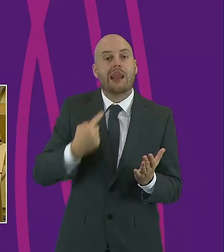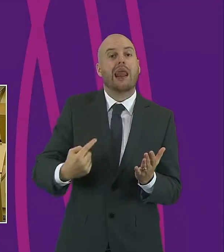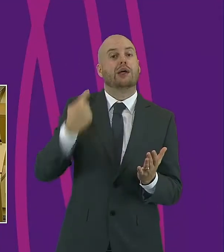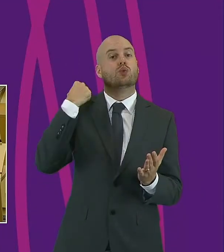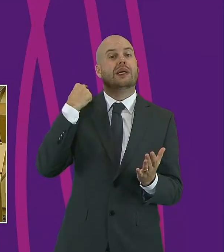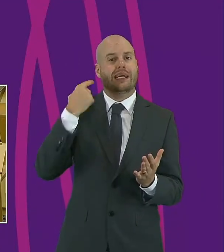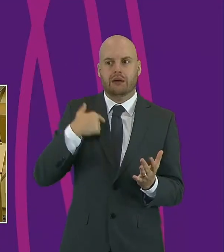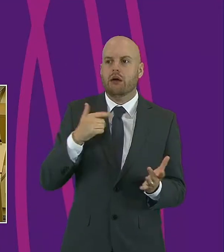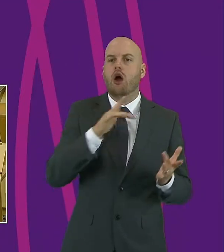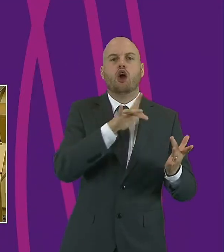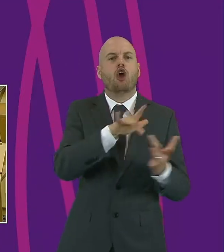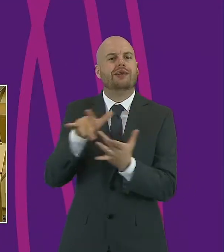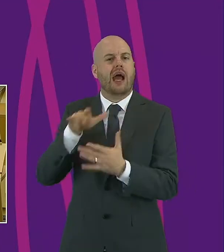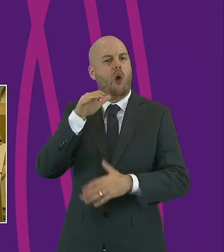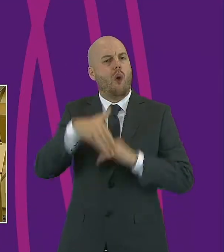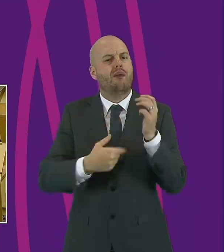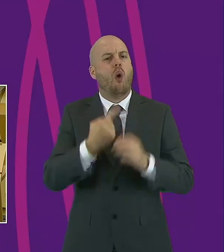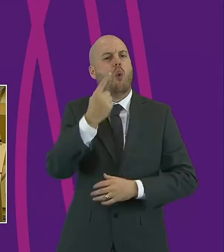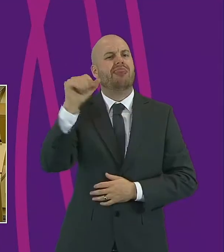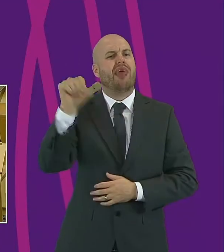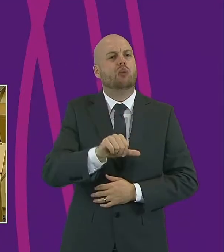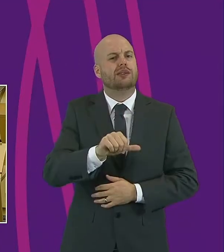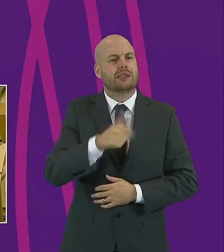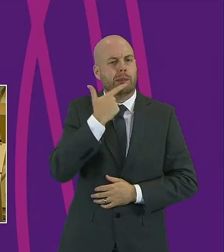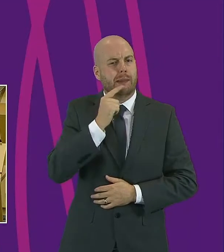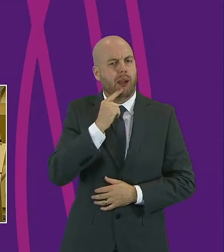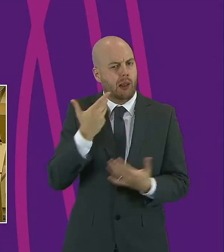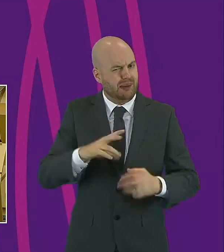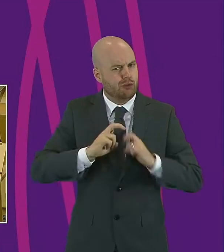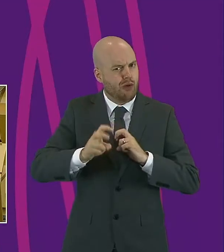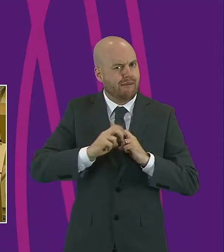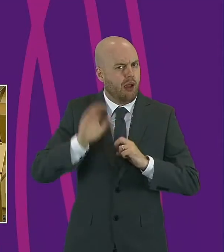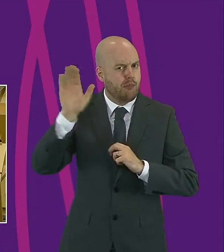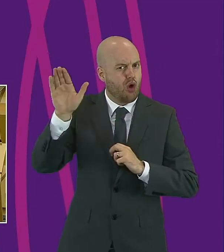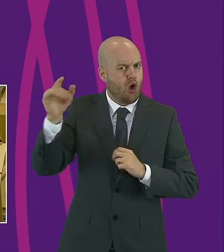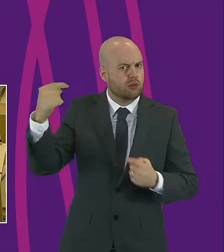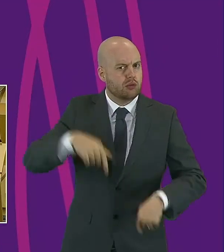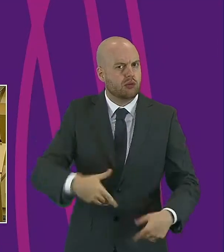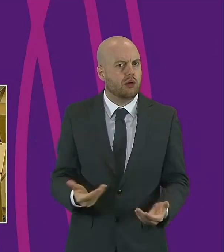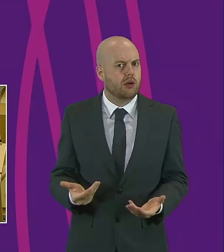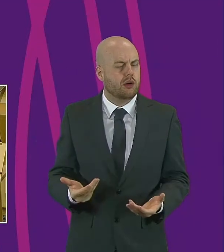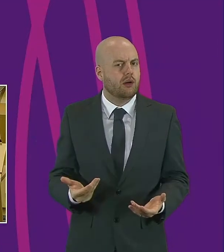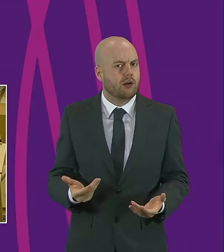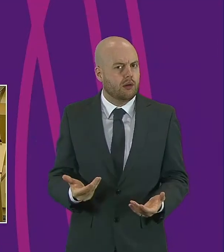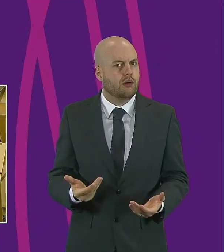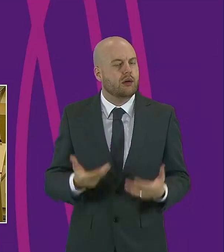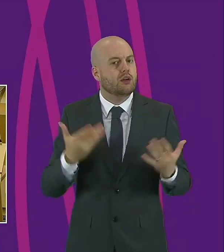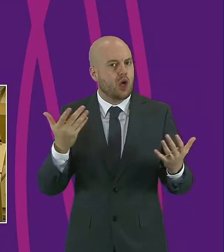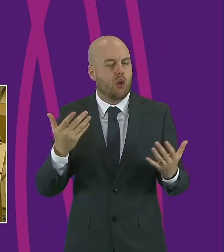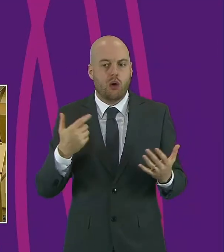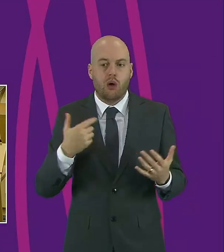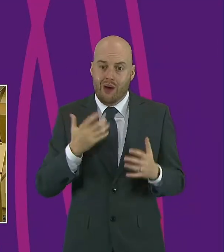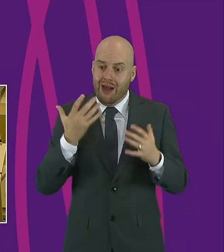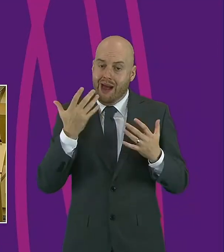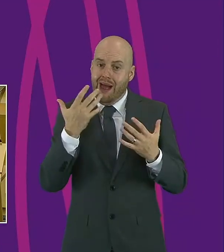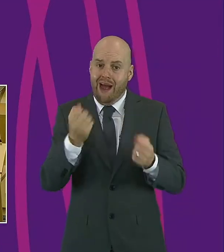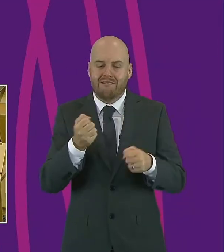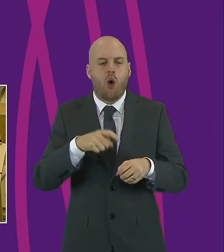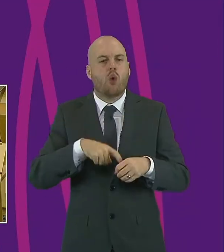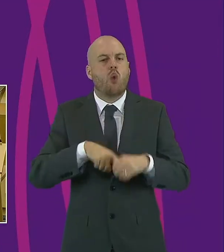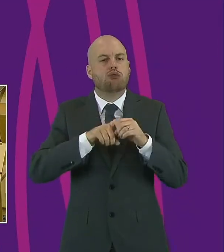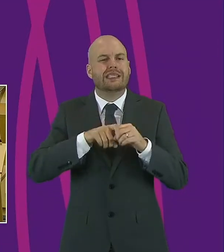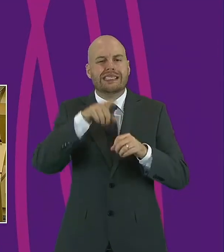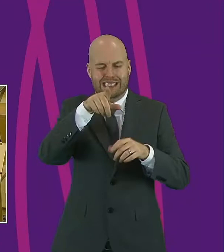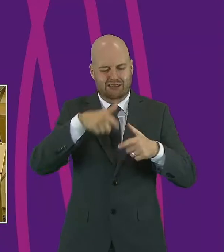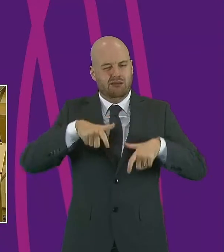travellers. So we continue as more countries have quarantine restrictions imposed, and there'll be discussions later today and tomorrow with the